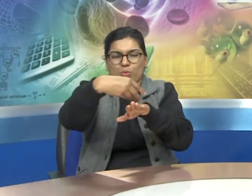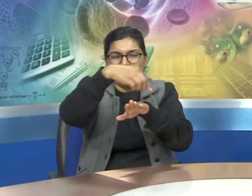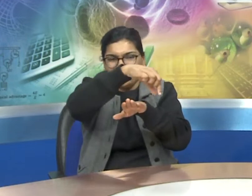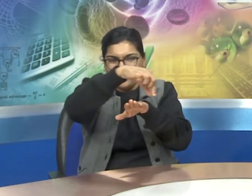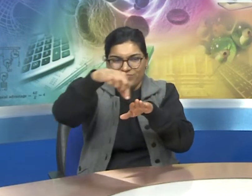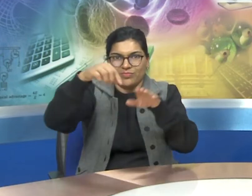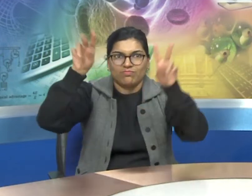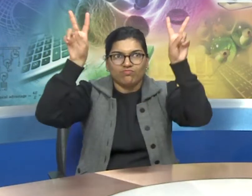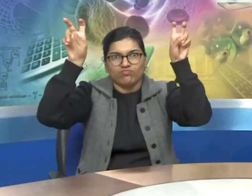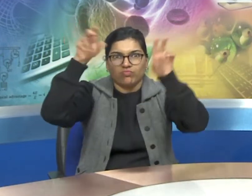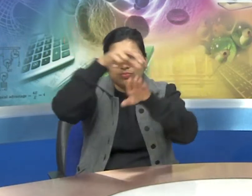Title.